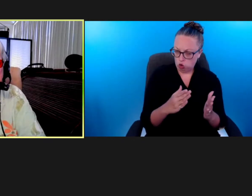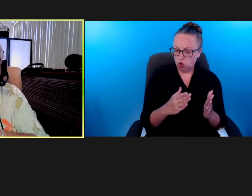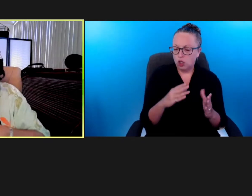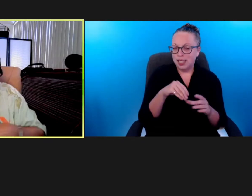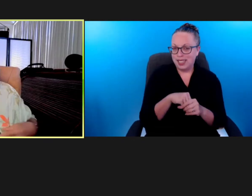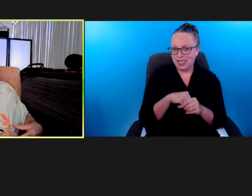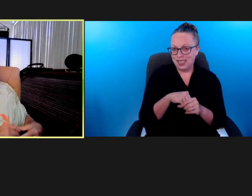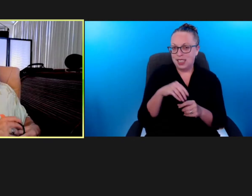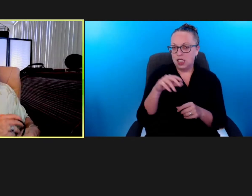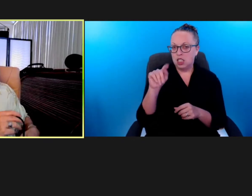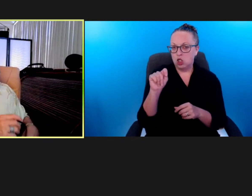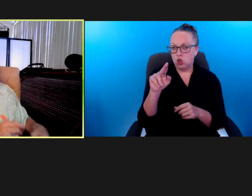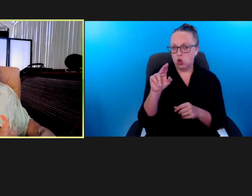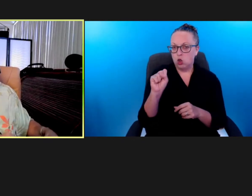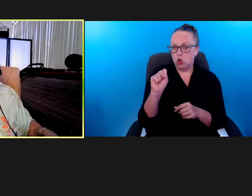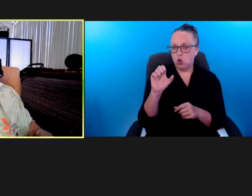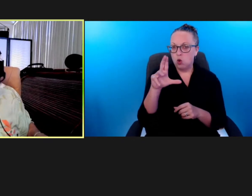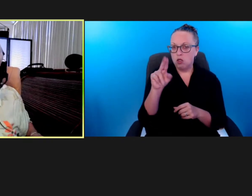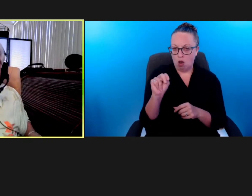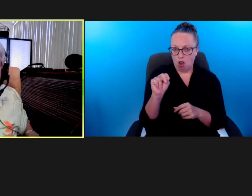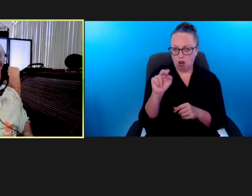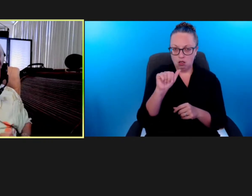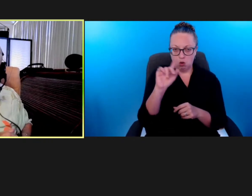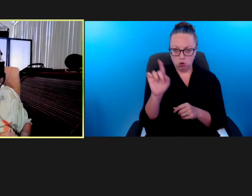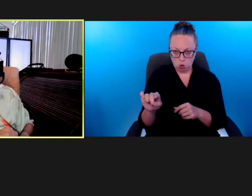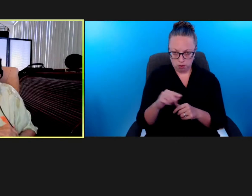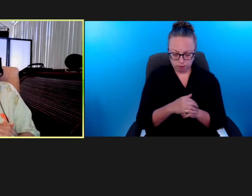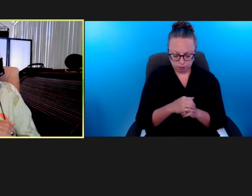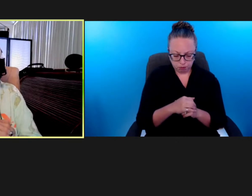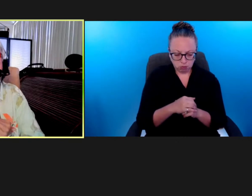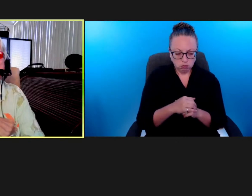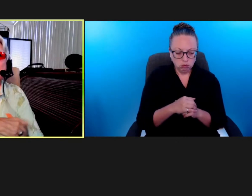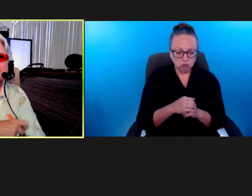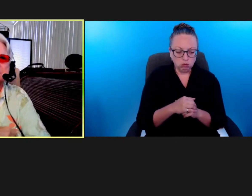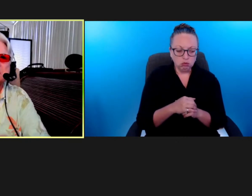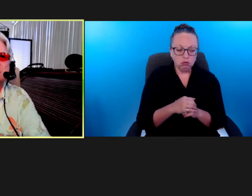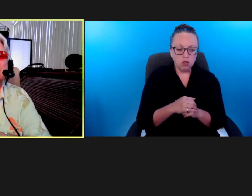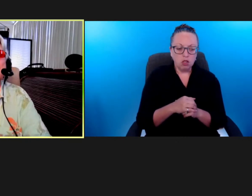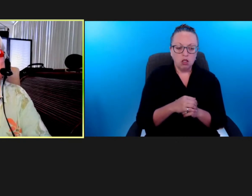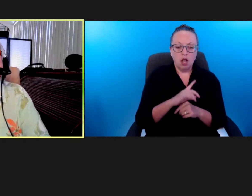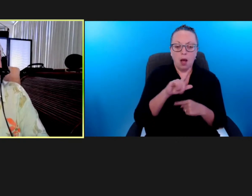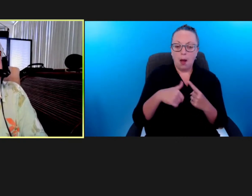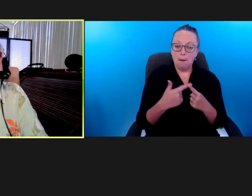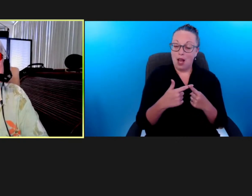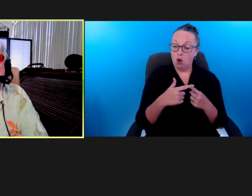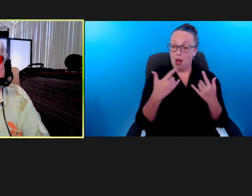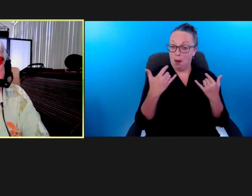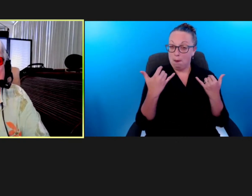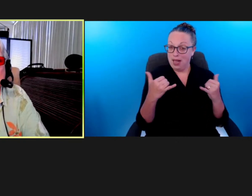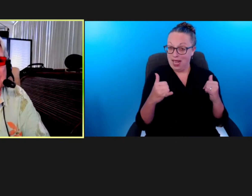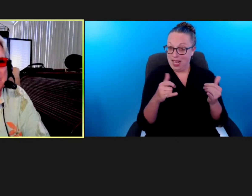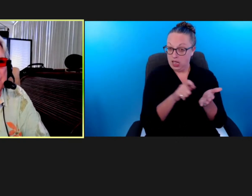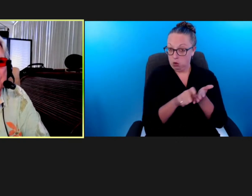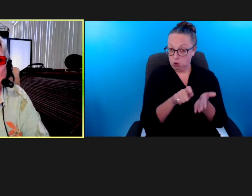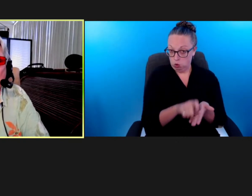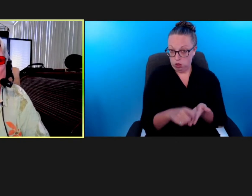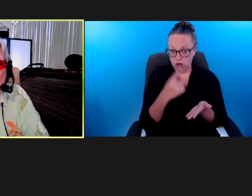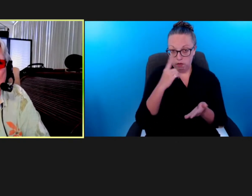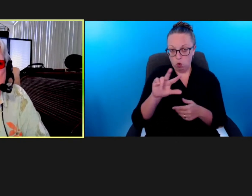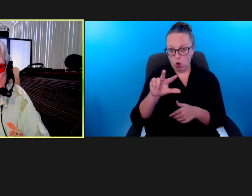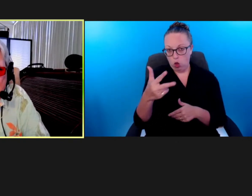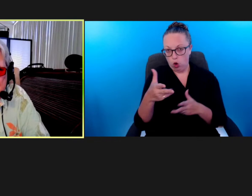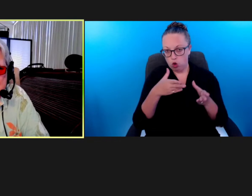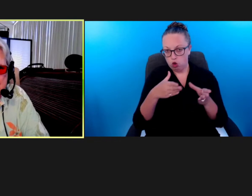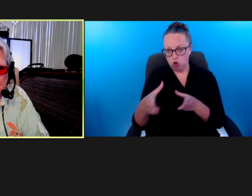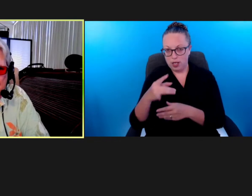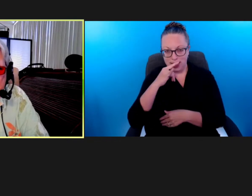Tucson concerning a play written by us for 3rd Street Kids, an inclusive theater program for young people with